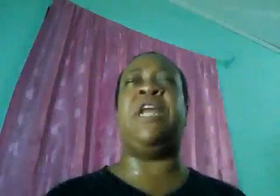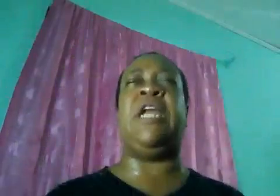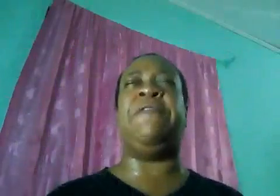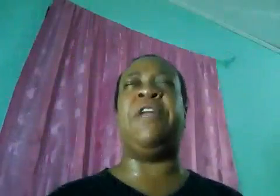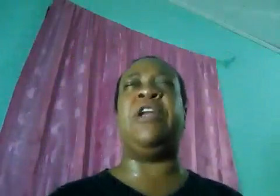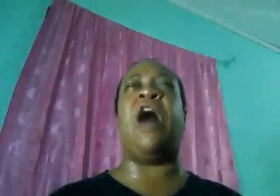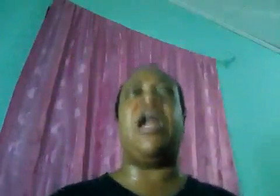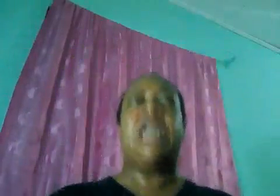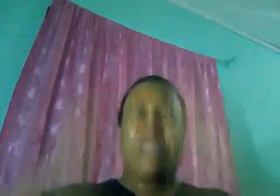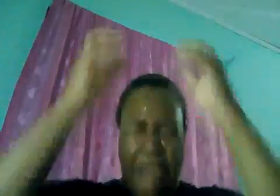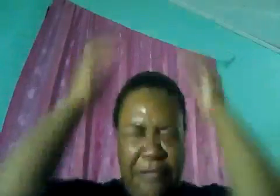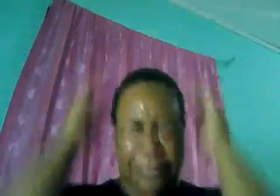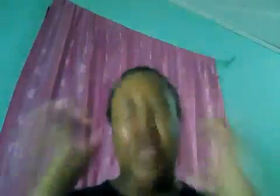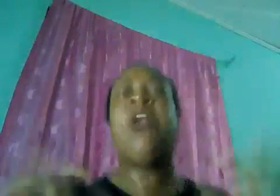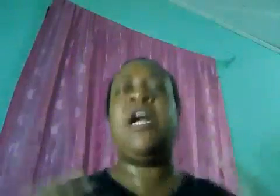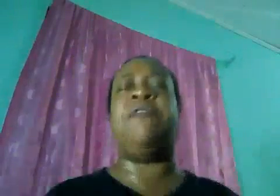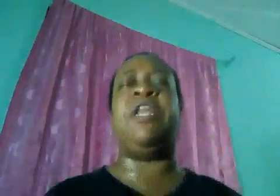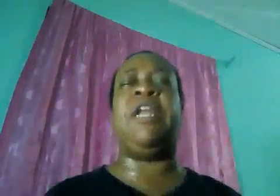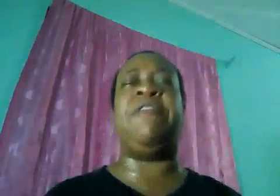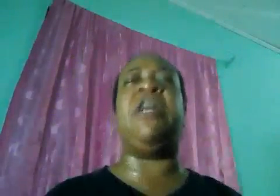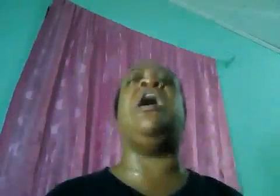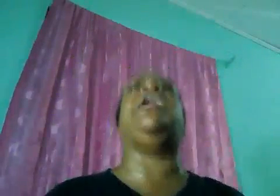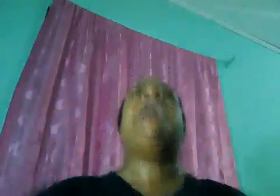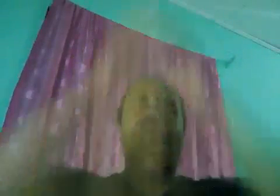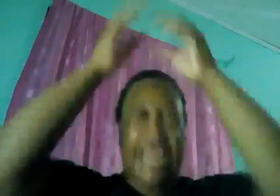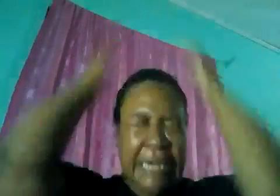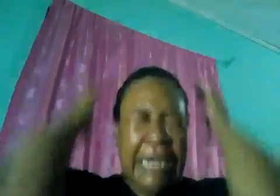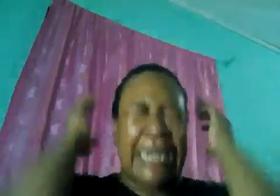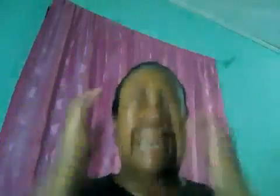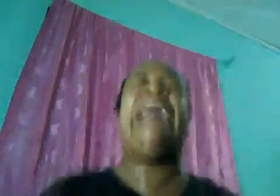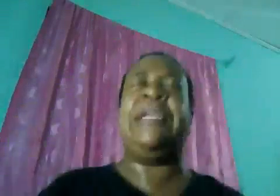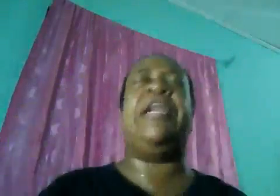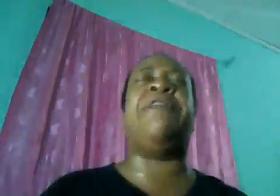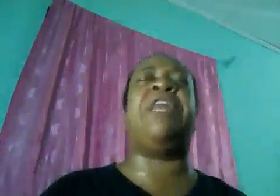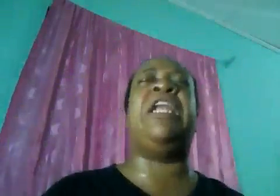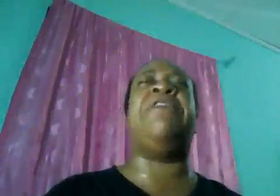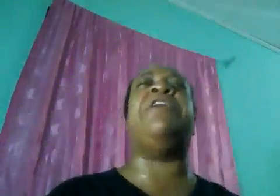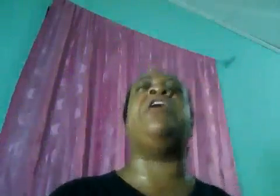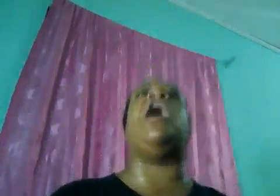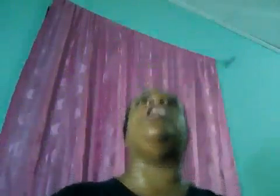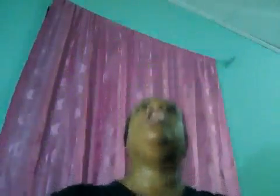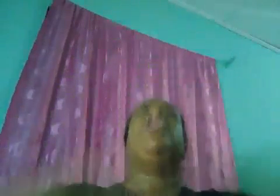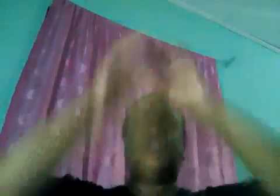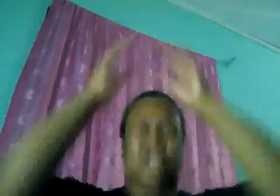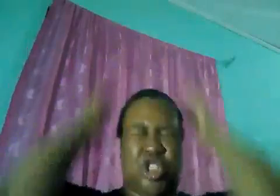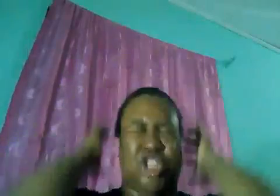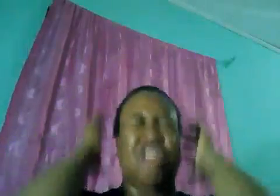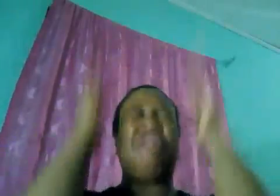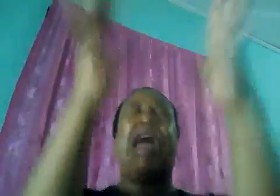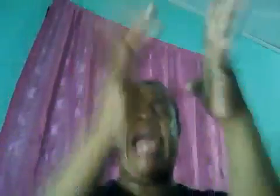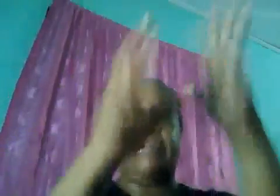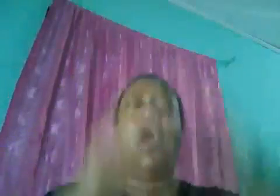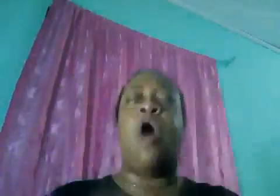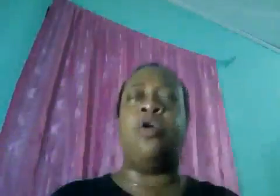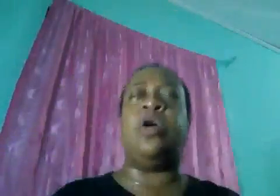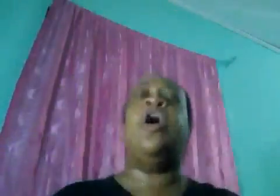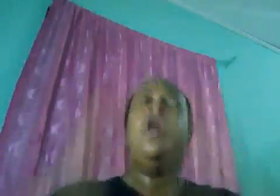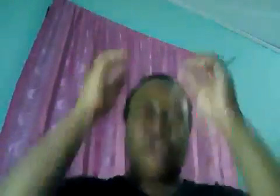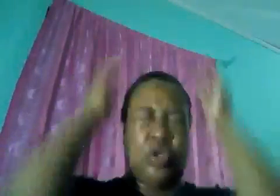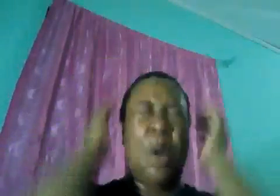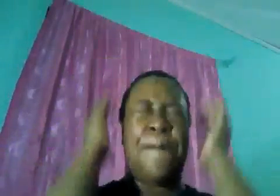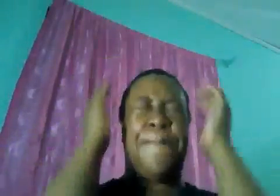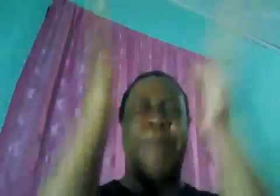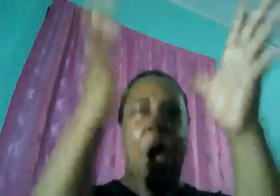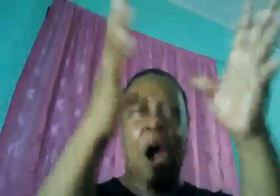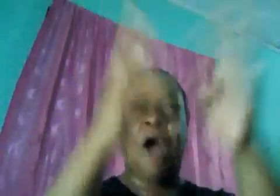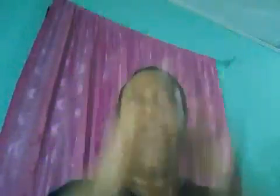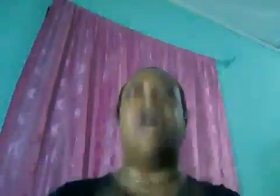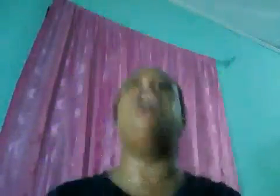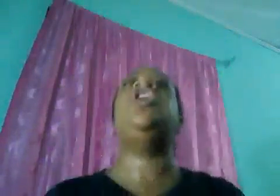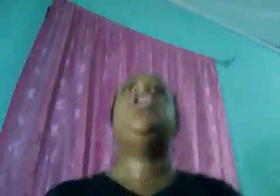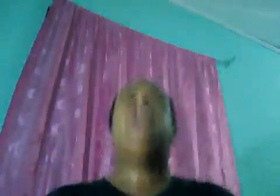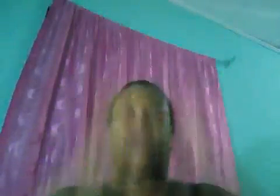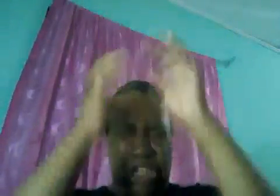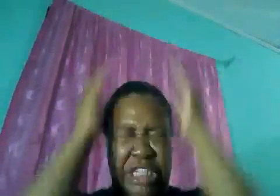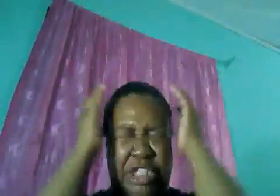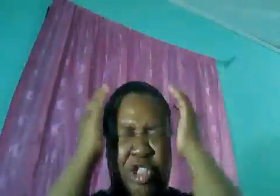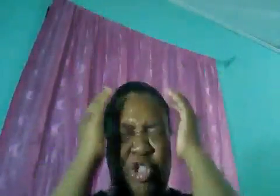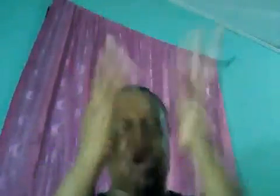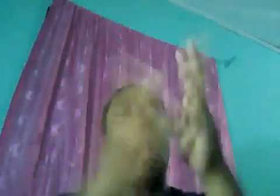God, the thunder of the living God, and the lightning of the living God to strike down to burn, to destroy the